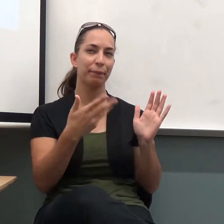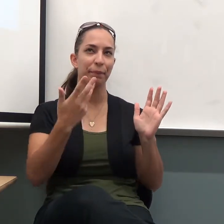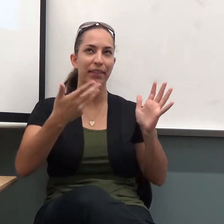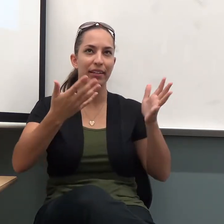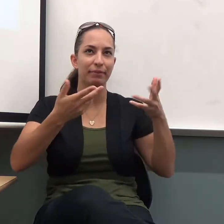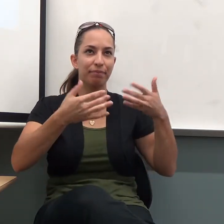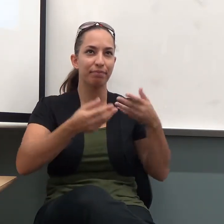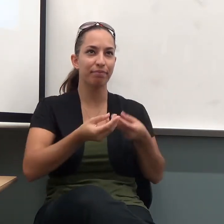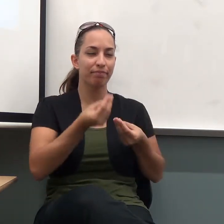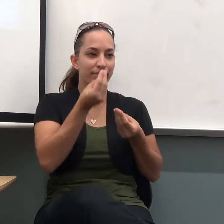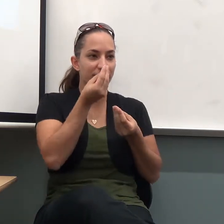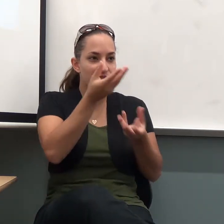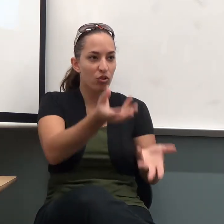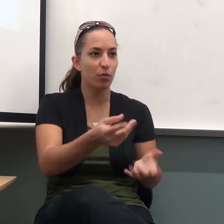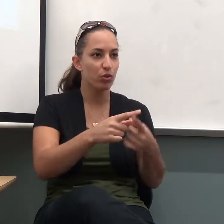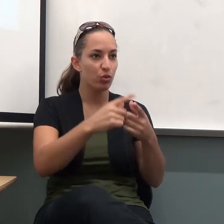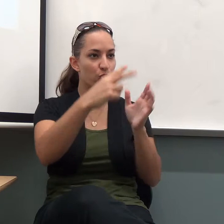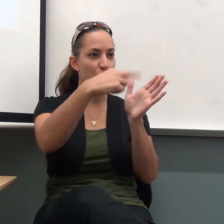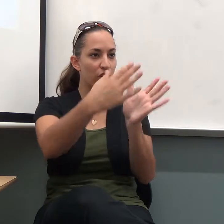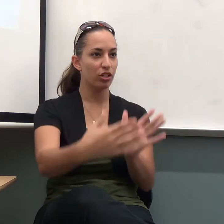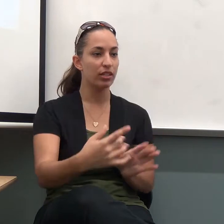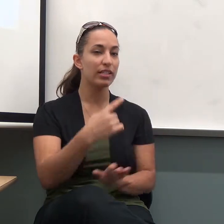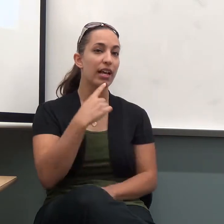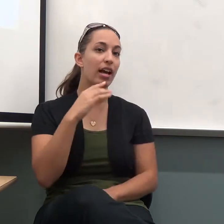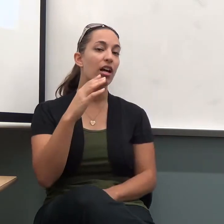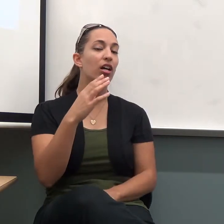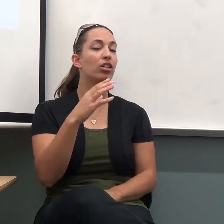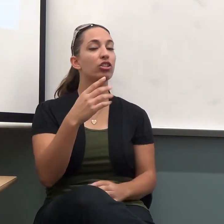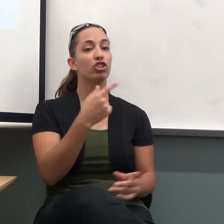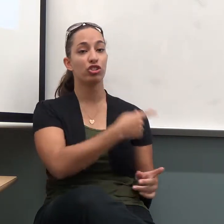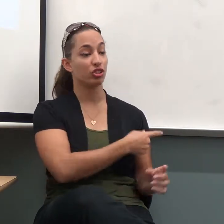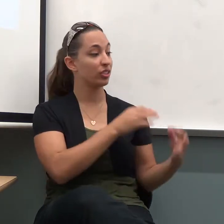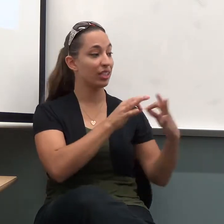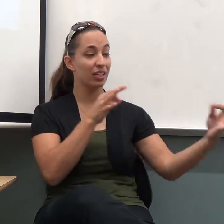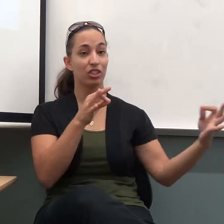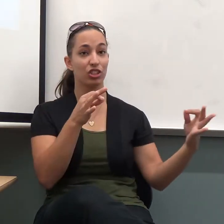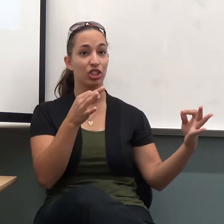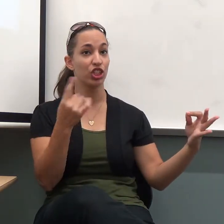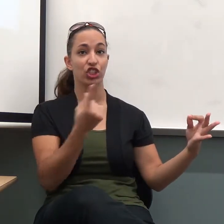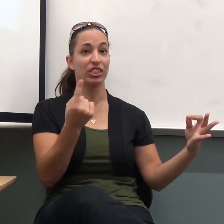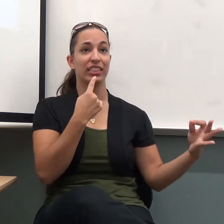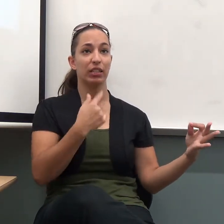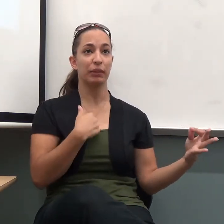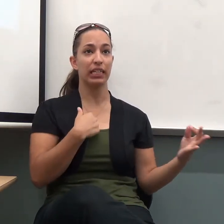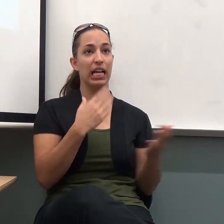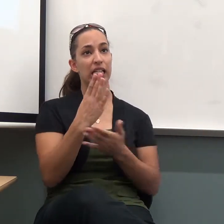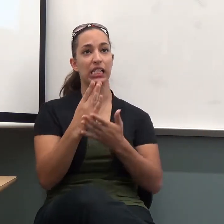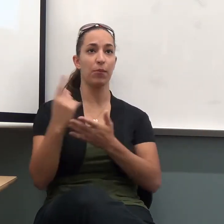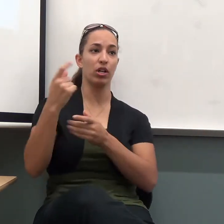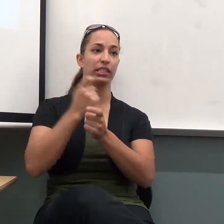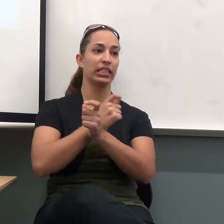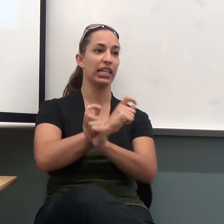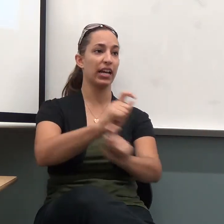communicate. Okay, all this does for me, Johnny, is tell me that someone gives out candy and that that person might not be a good person.